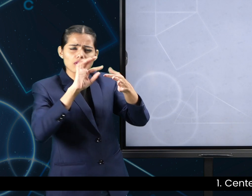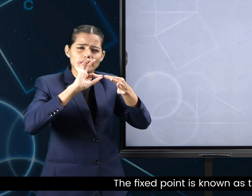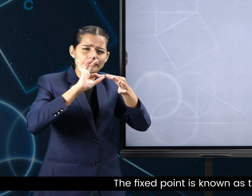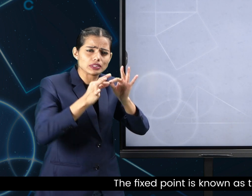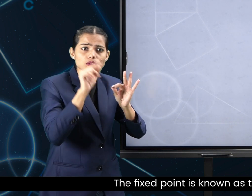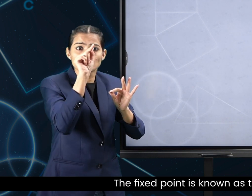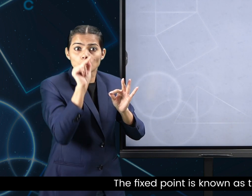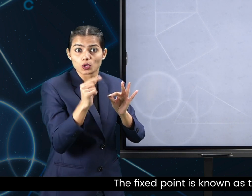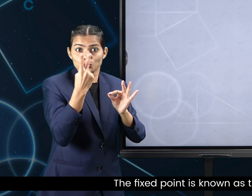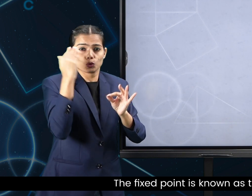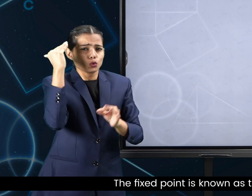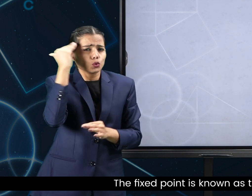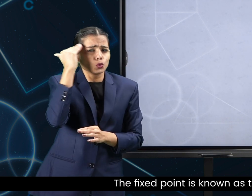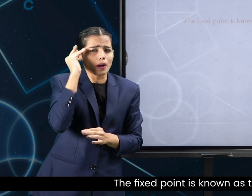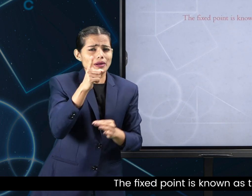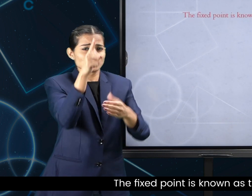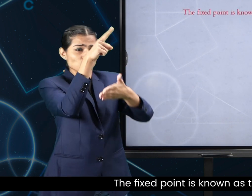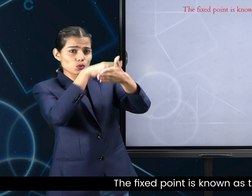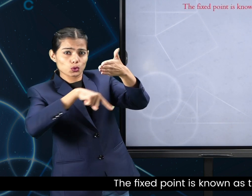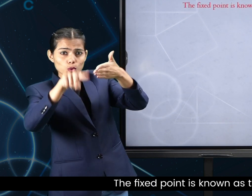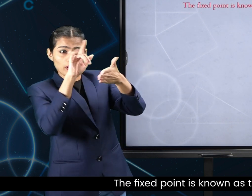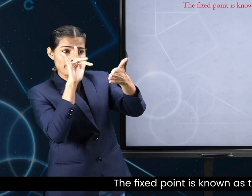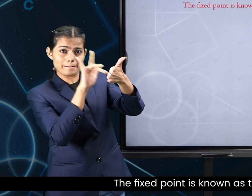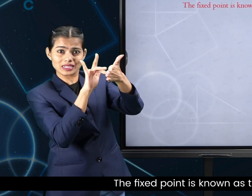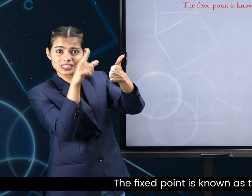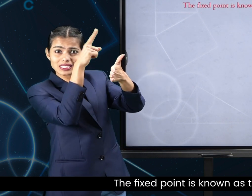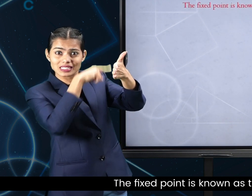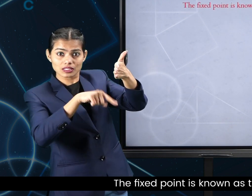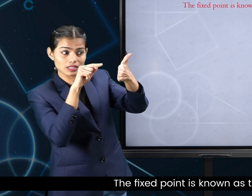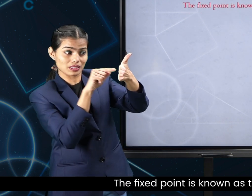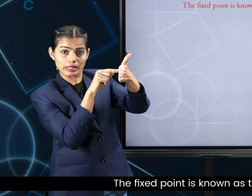The fixed point is known as the center of the circle.